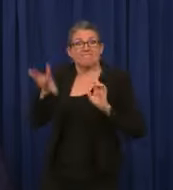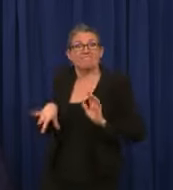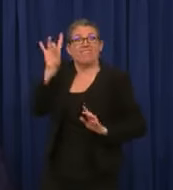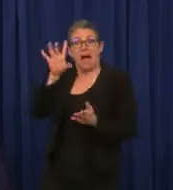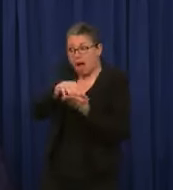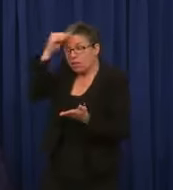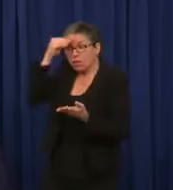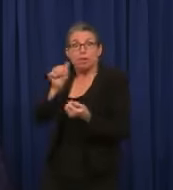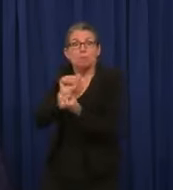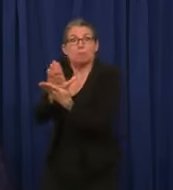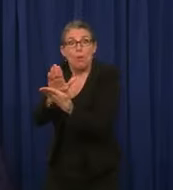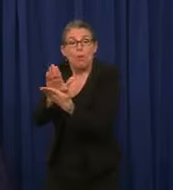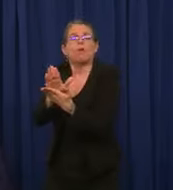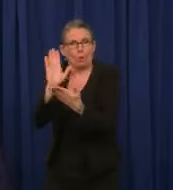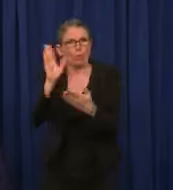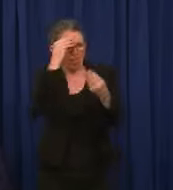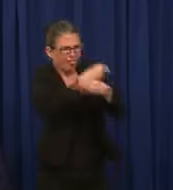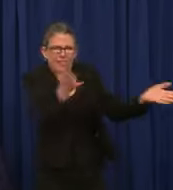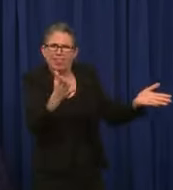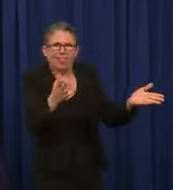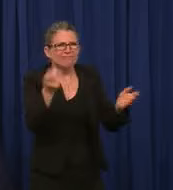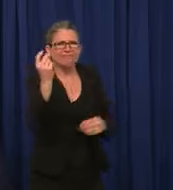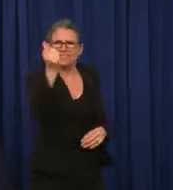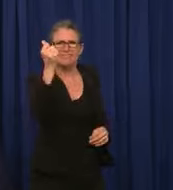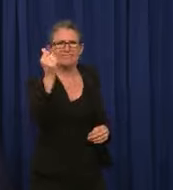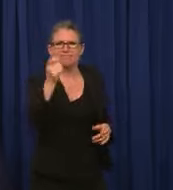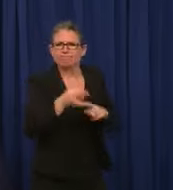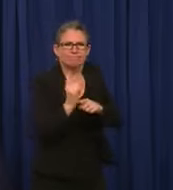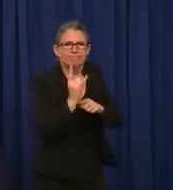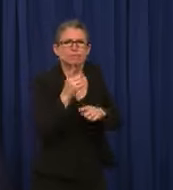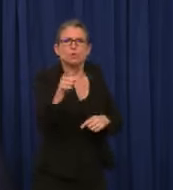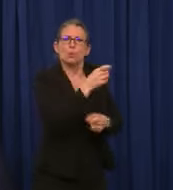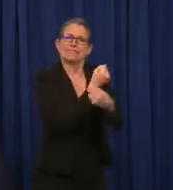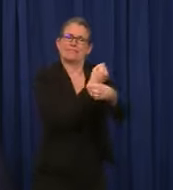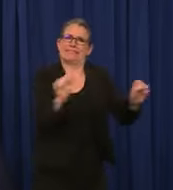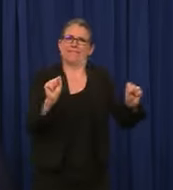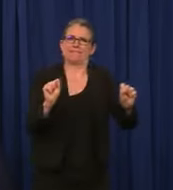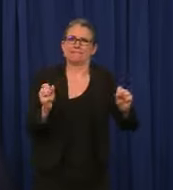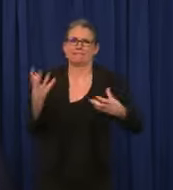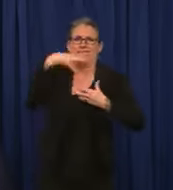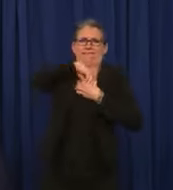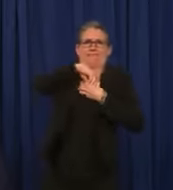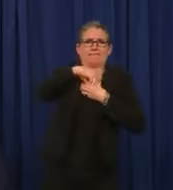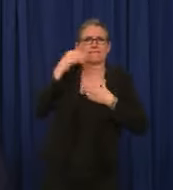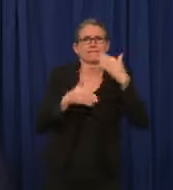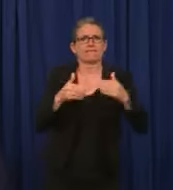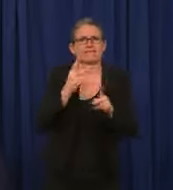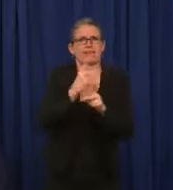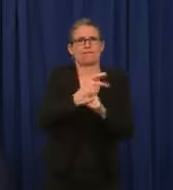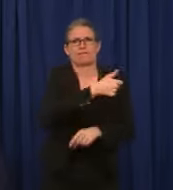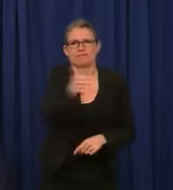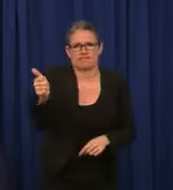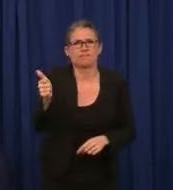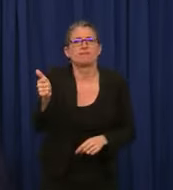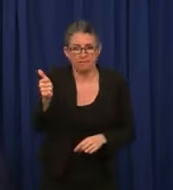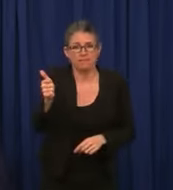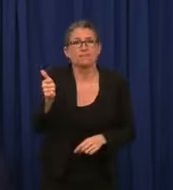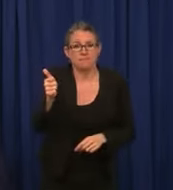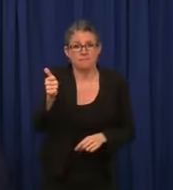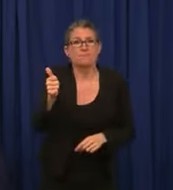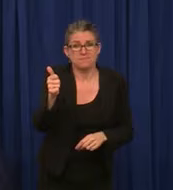and complete information. And given where we are right now, that is the best way to keep you and your entire family